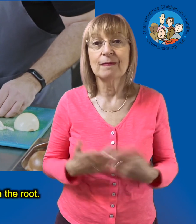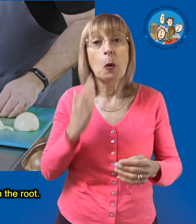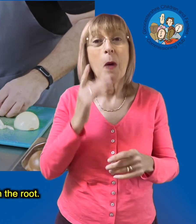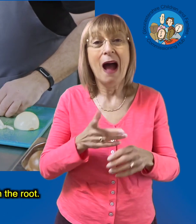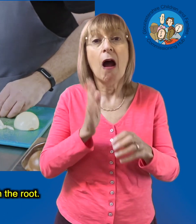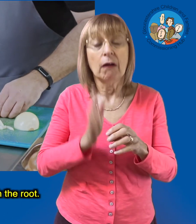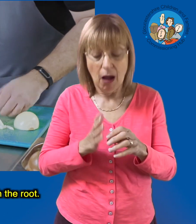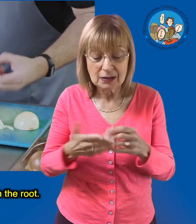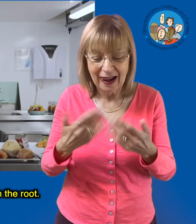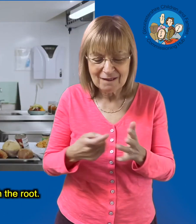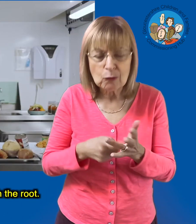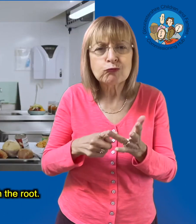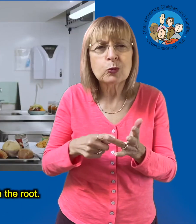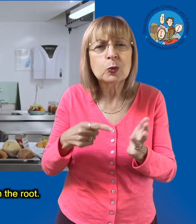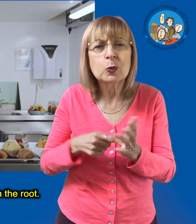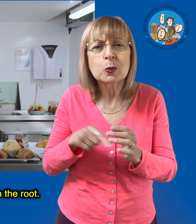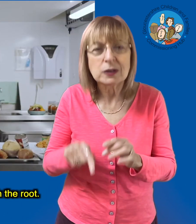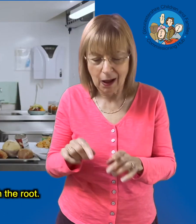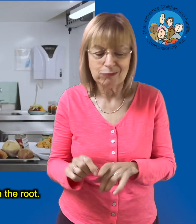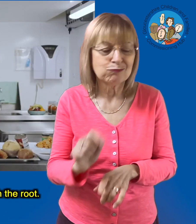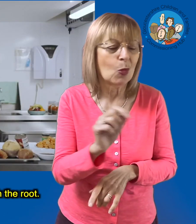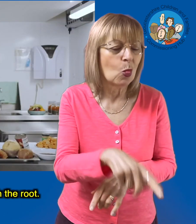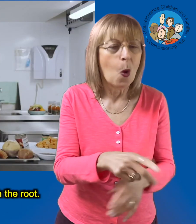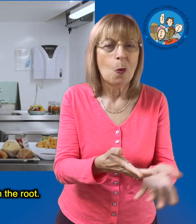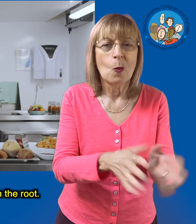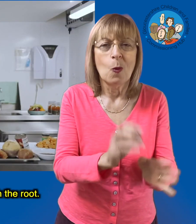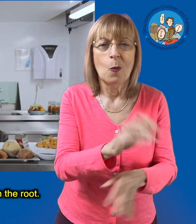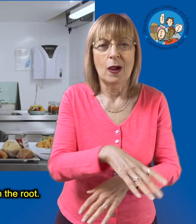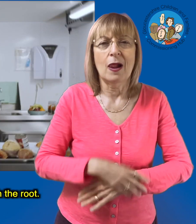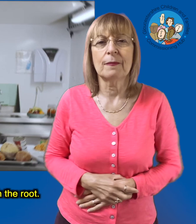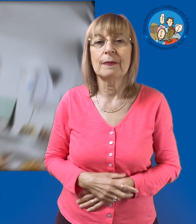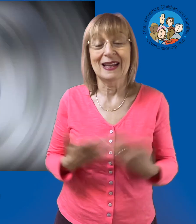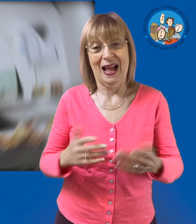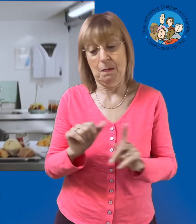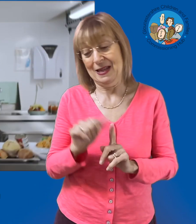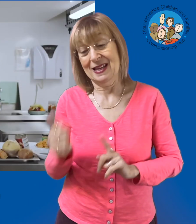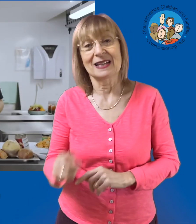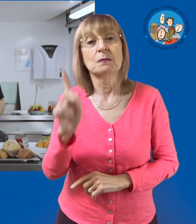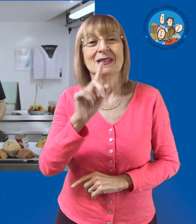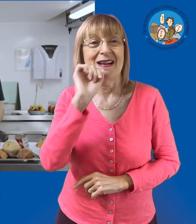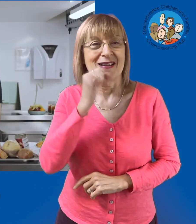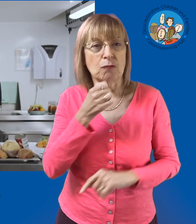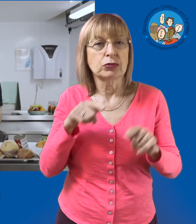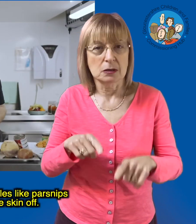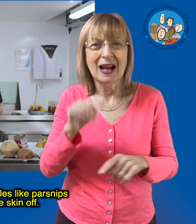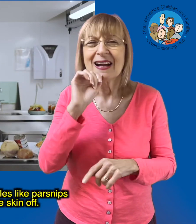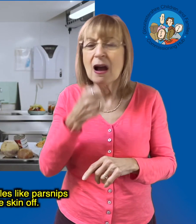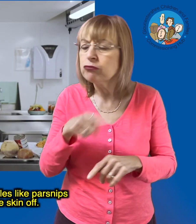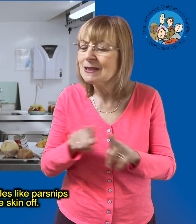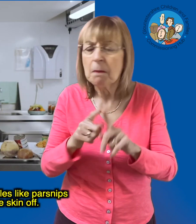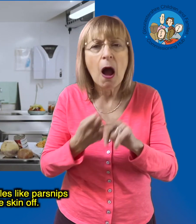And we just cut around until we're just left with the root, and that can be put into your waste bowl. So we're going to do the carrots next.